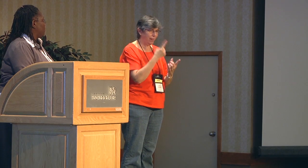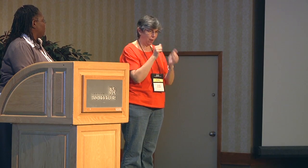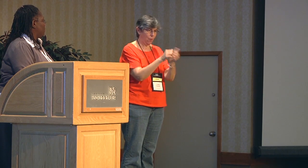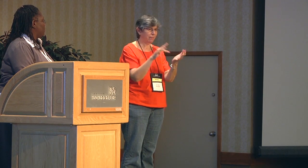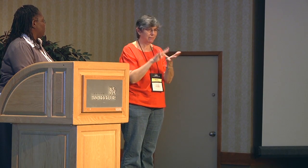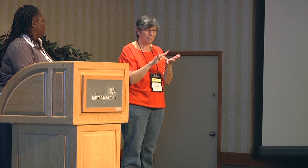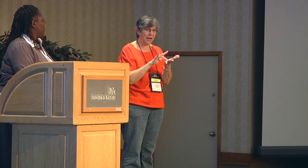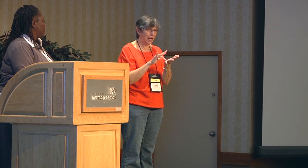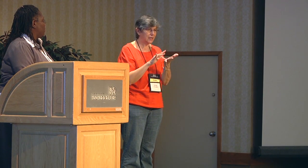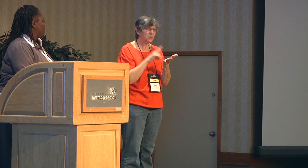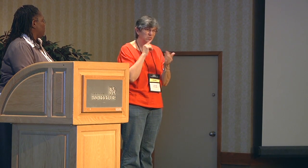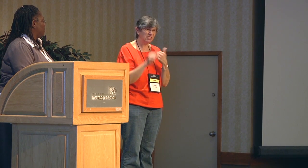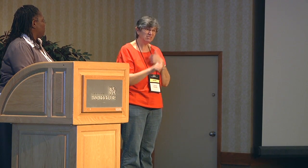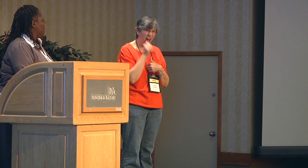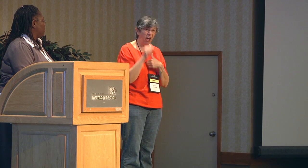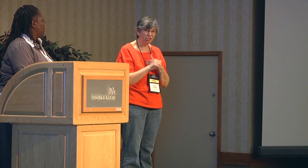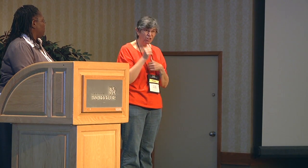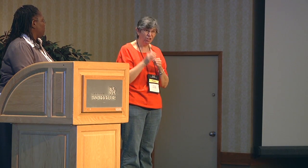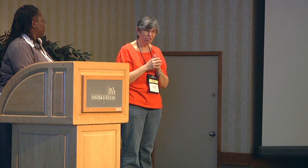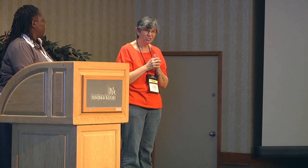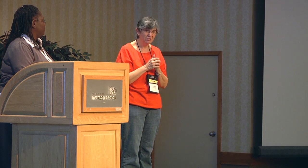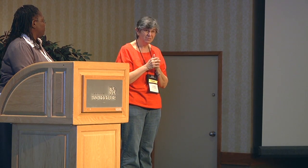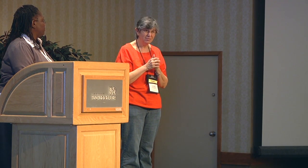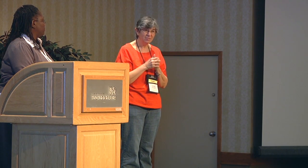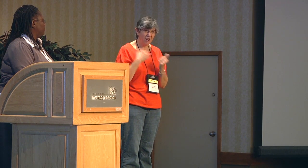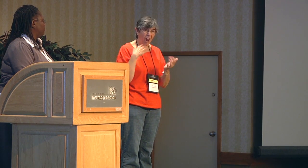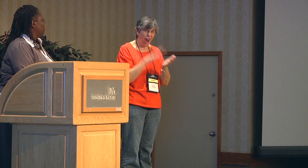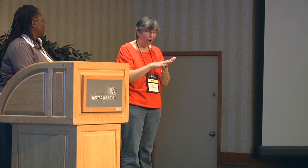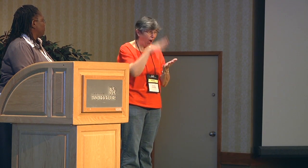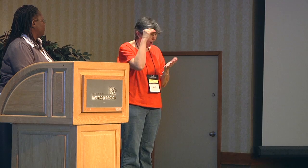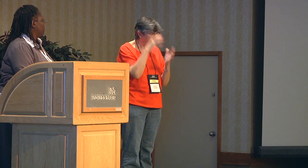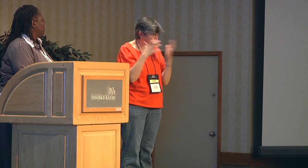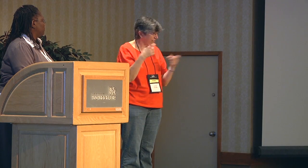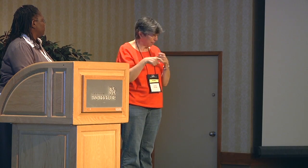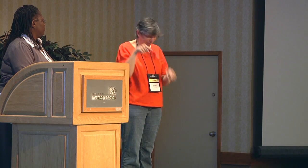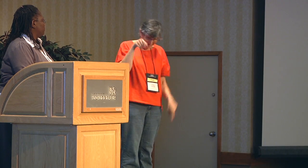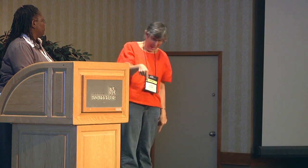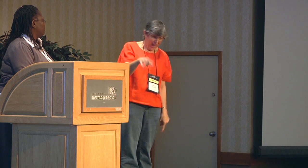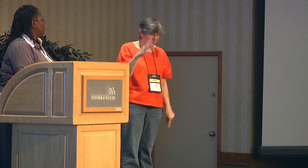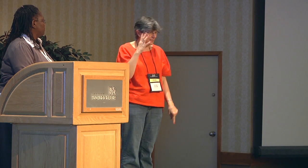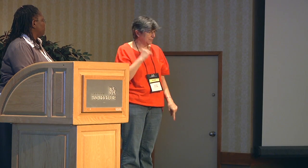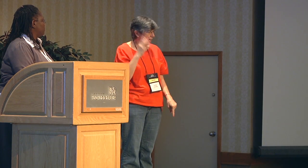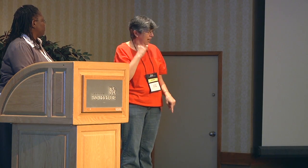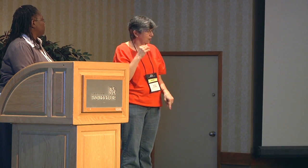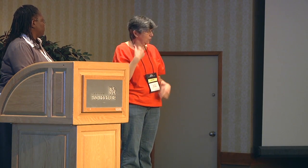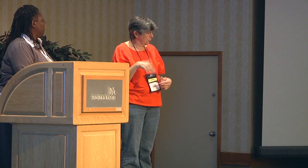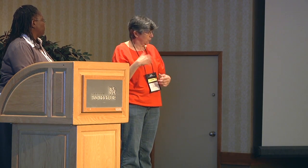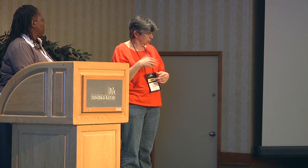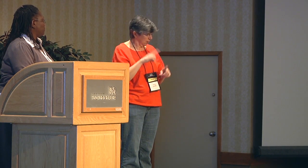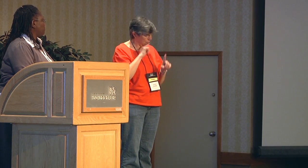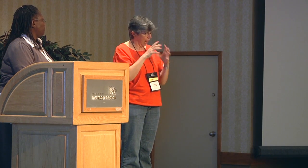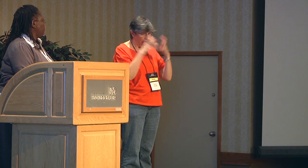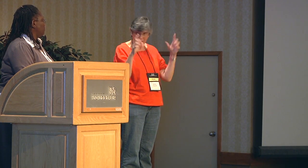to know if the correct dosage is being used. It can be very dangerous. I learned a lot from that